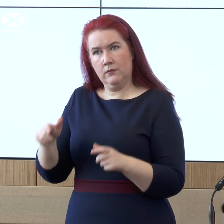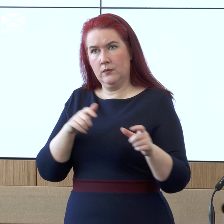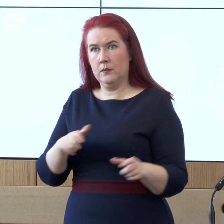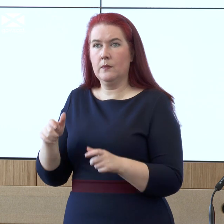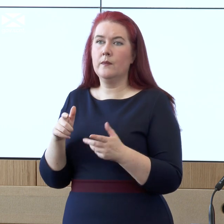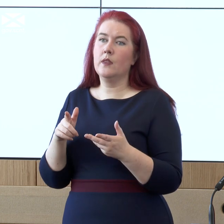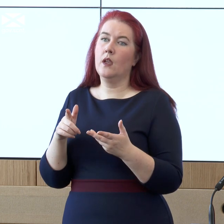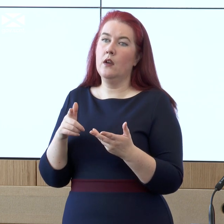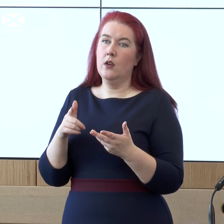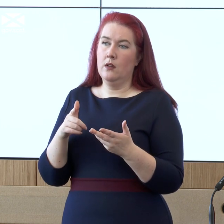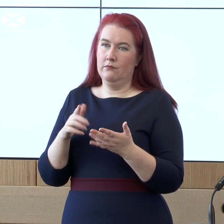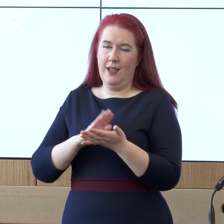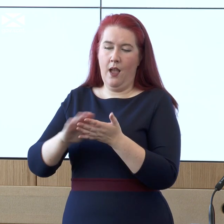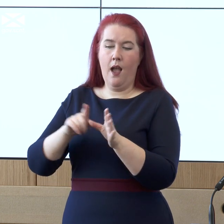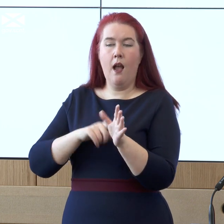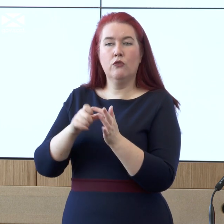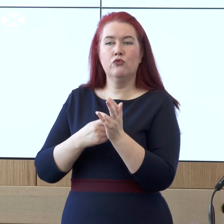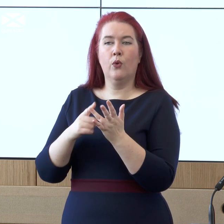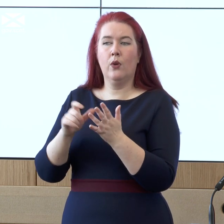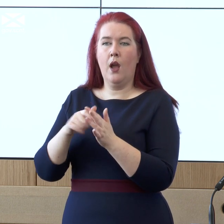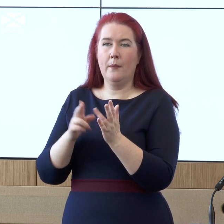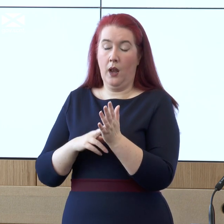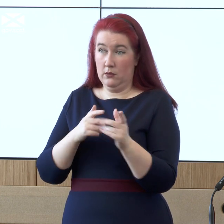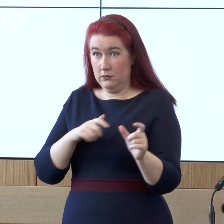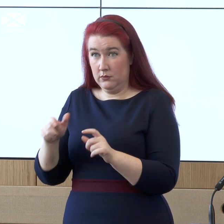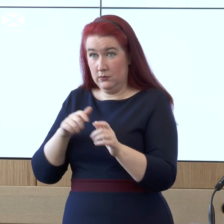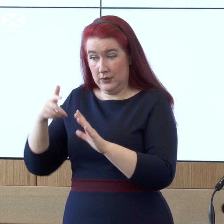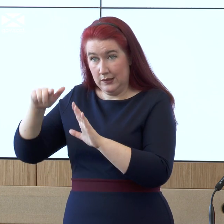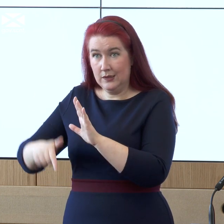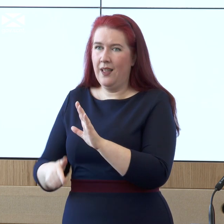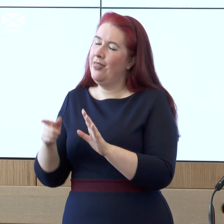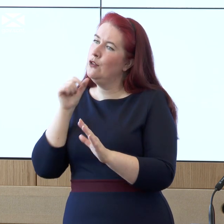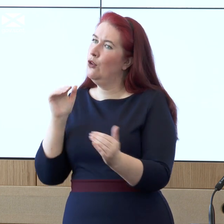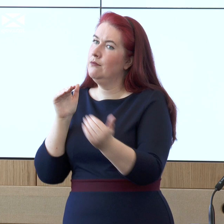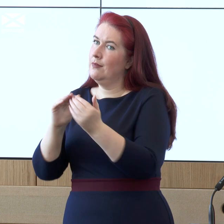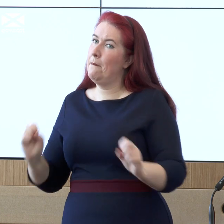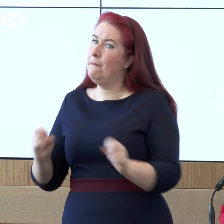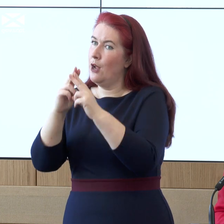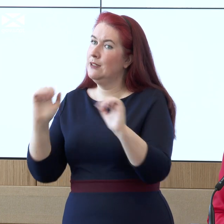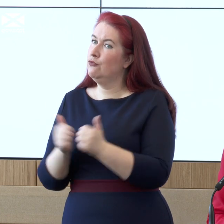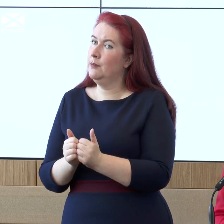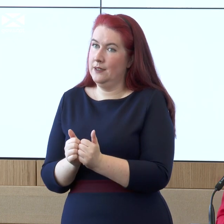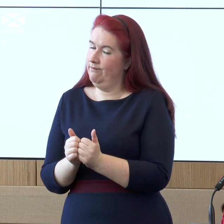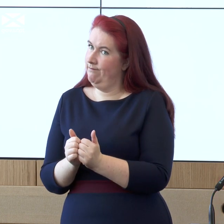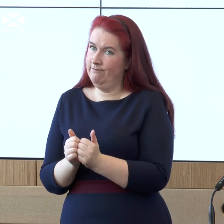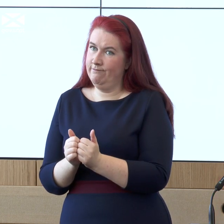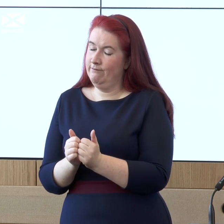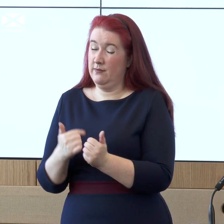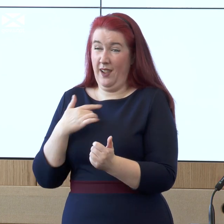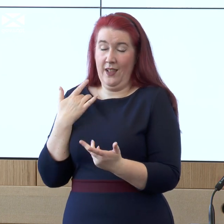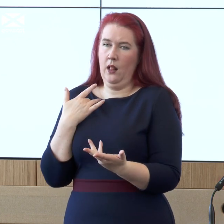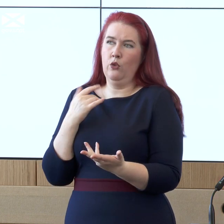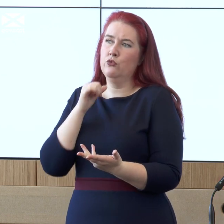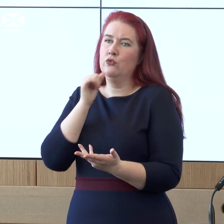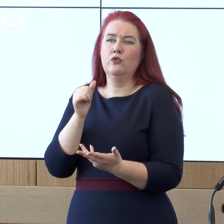of hydrocarbons is not consistent with meeting the aims of the Paris Agreement. And nor, in my view, is it consistent with